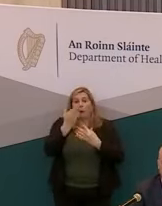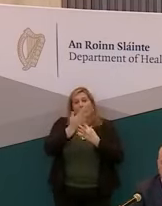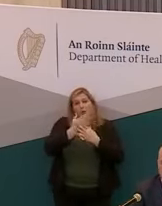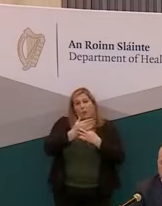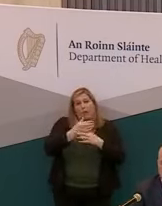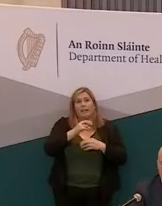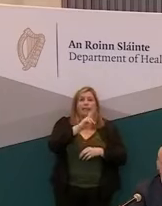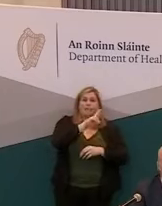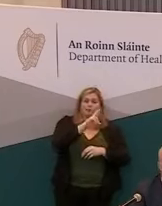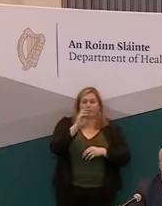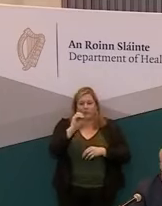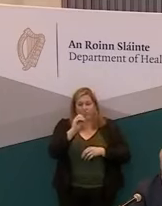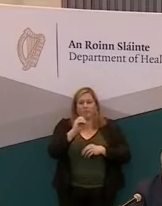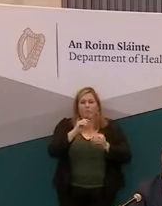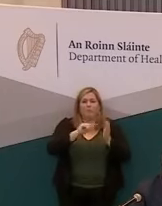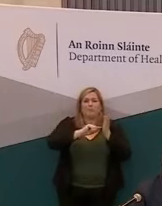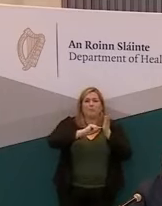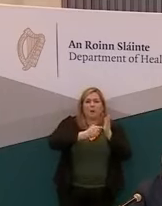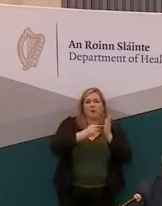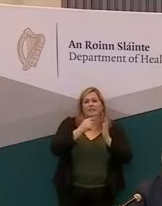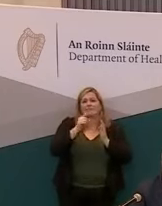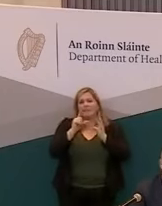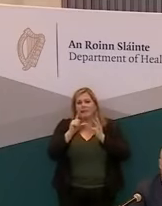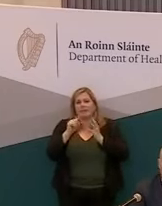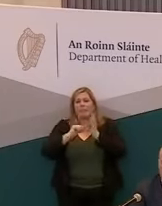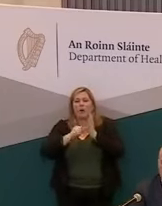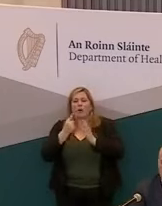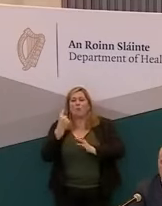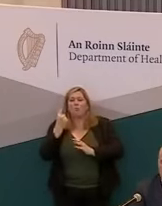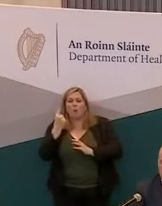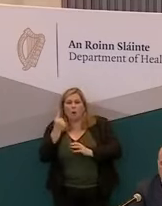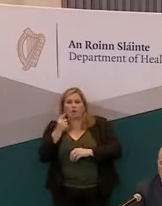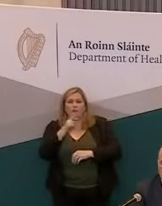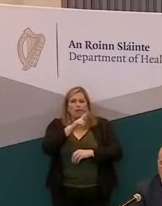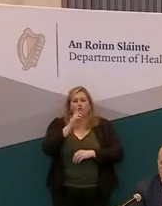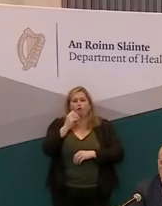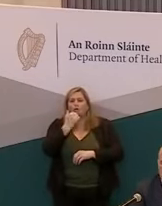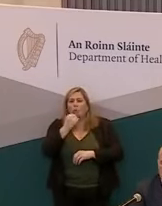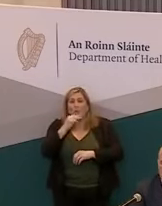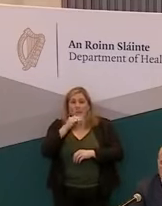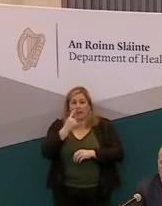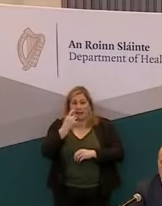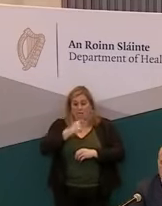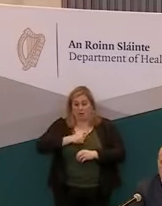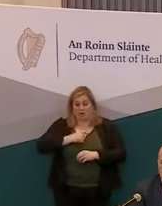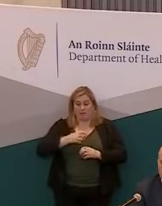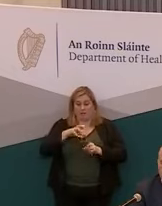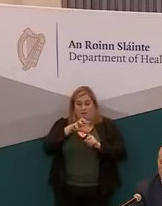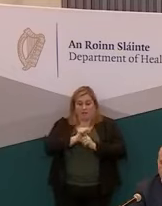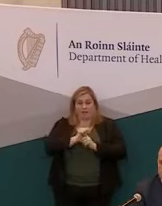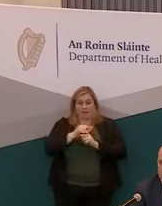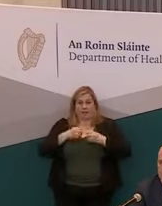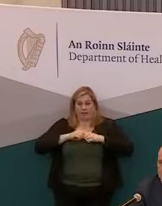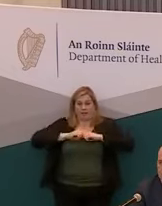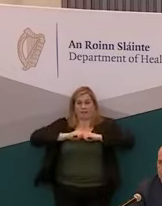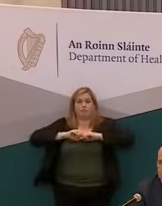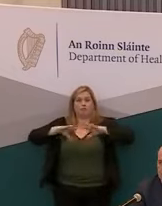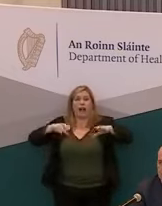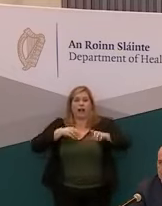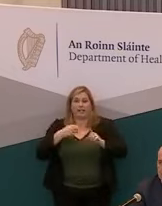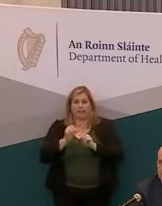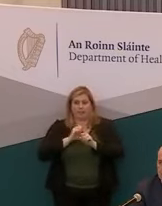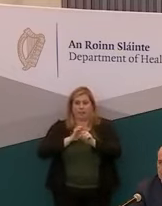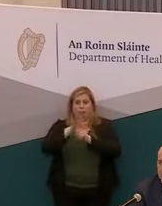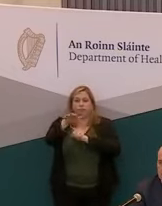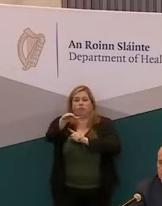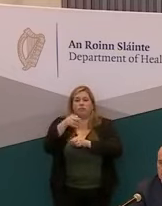and 1. And 1, of course, is that very important level that we need to get it below in order to be confident that we have controlled